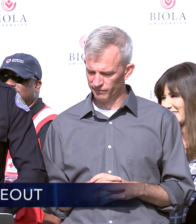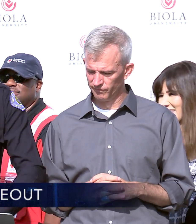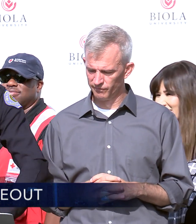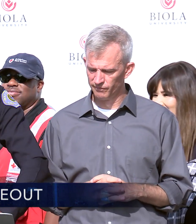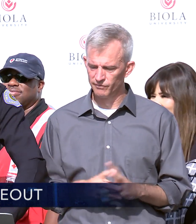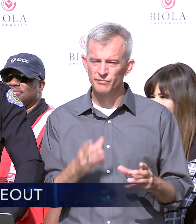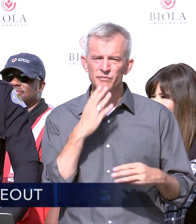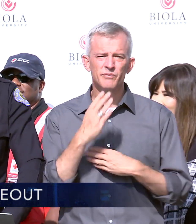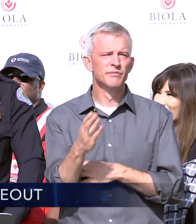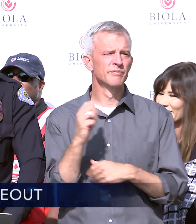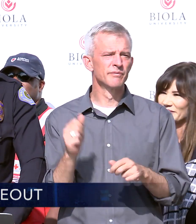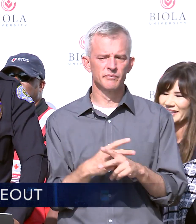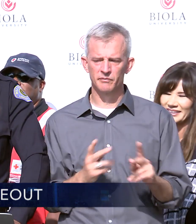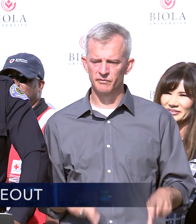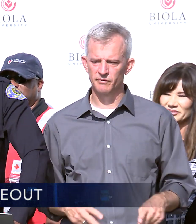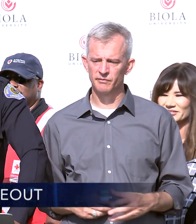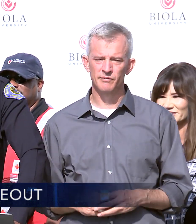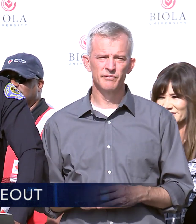Good morning, everyone.